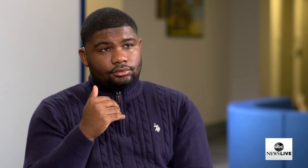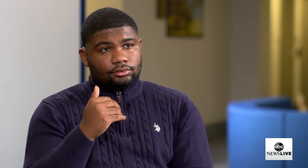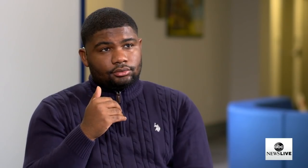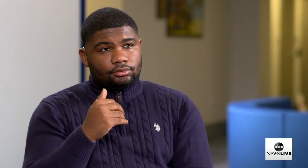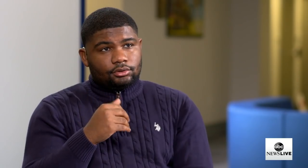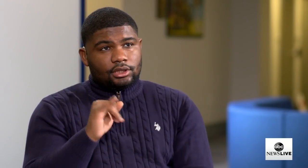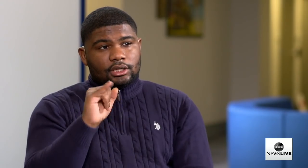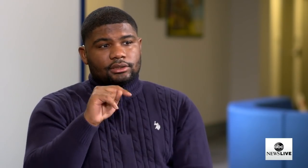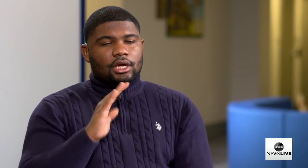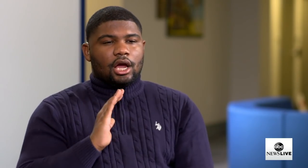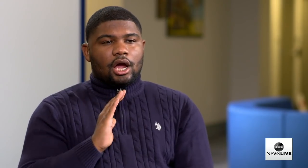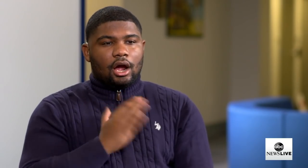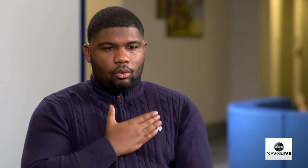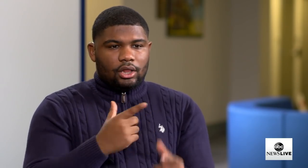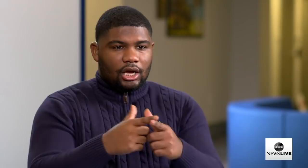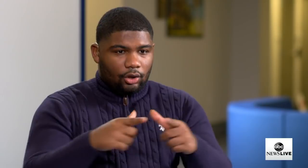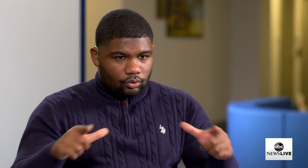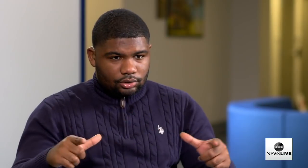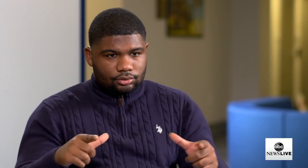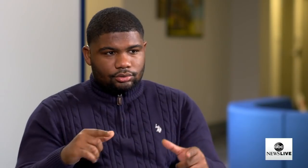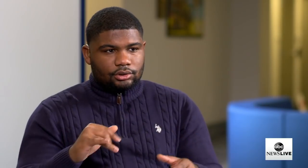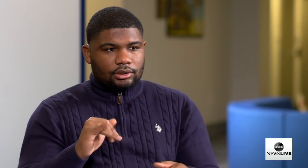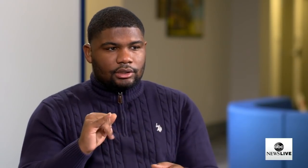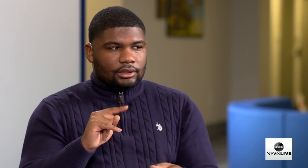it's our language.